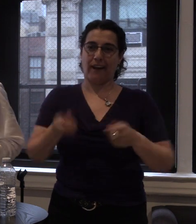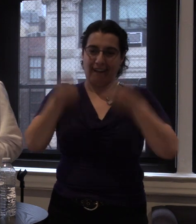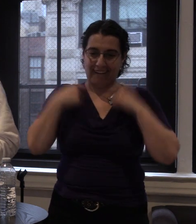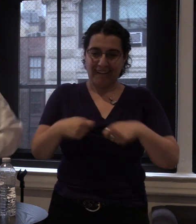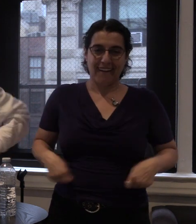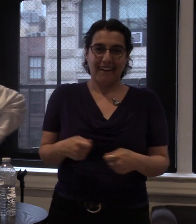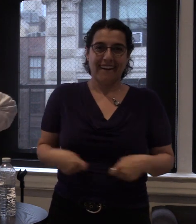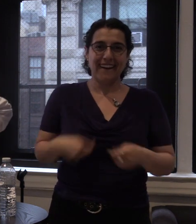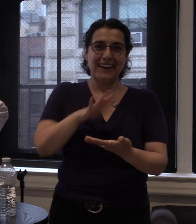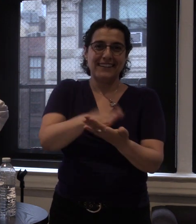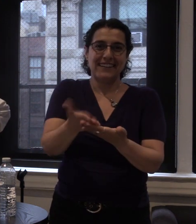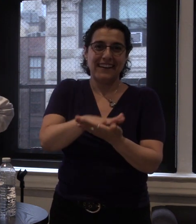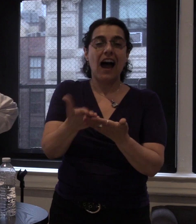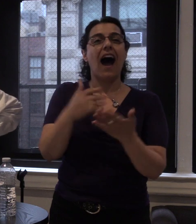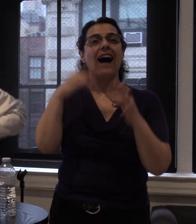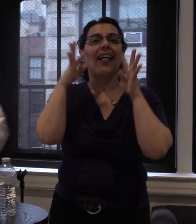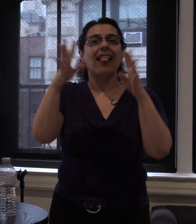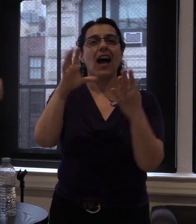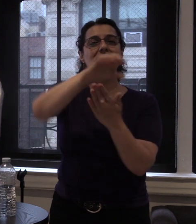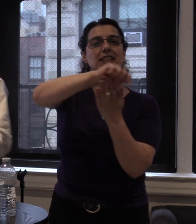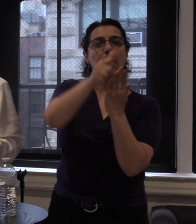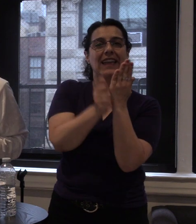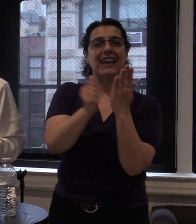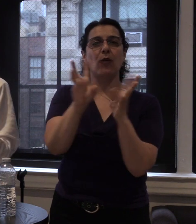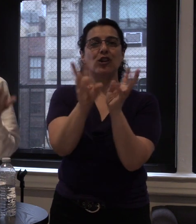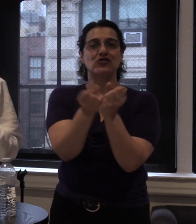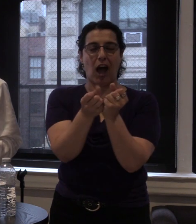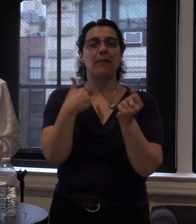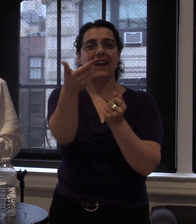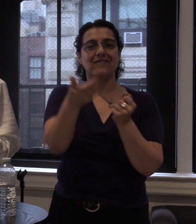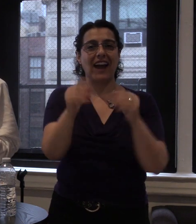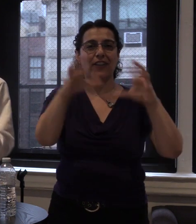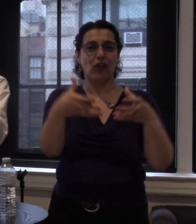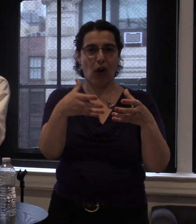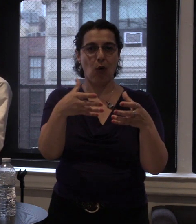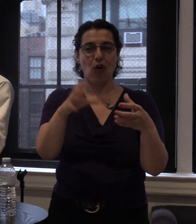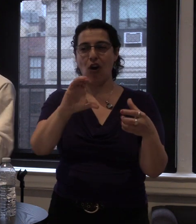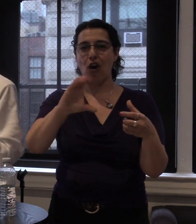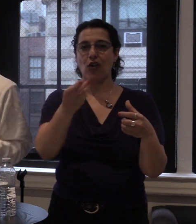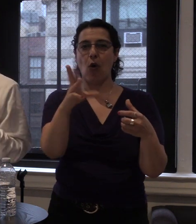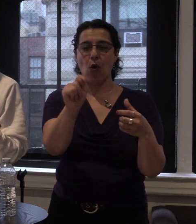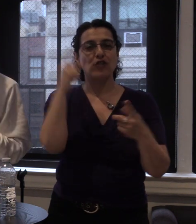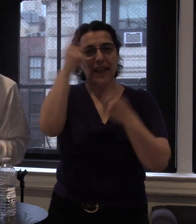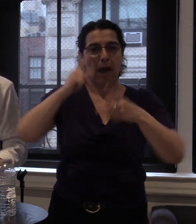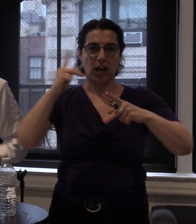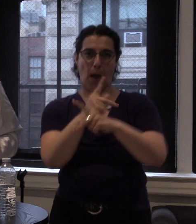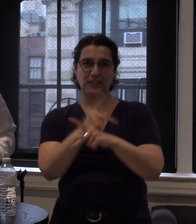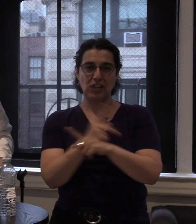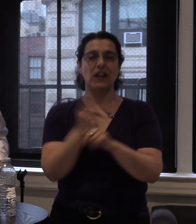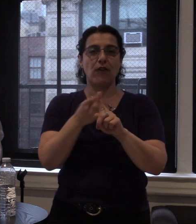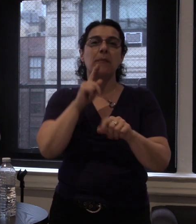I made this dumpling workshop and invite other cohort to think about computation from a very tactile and tangible